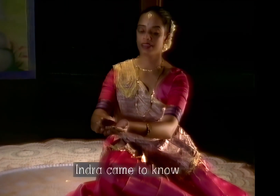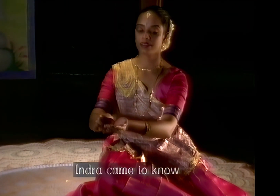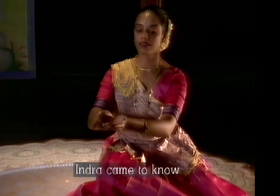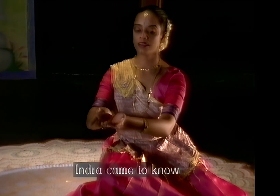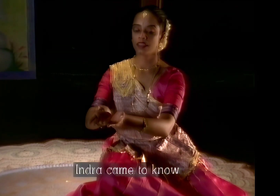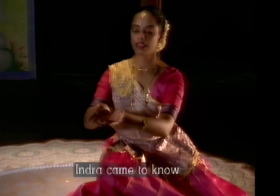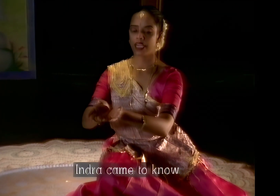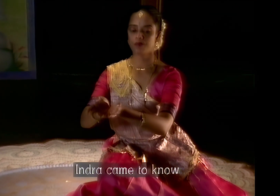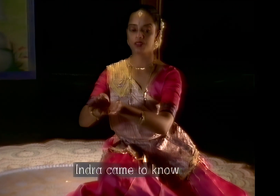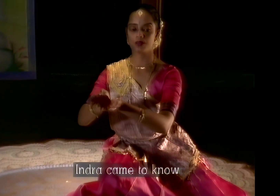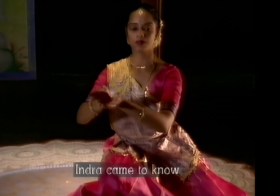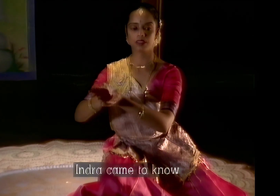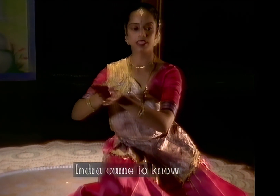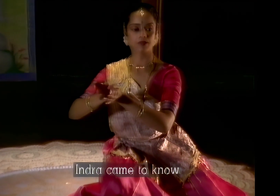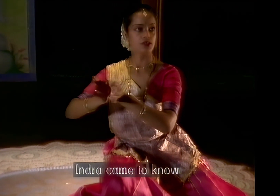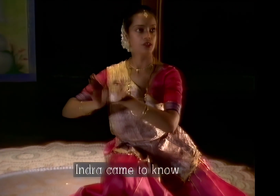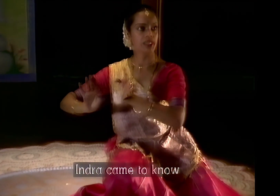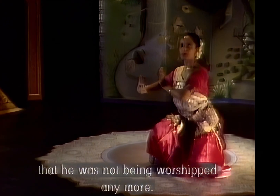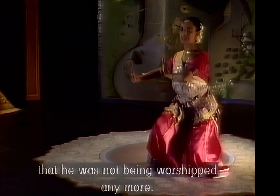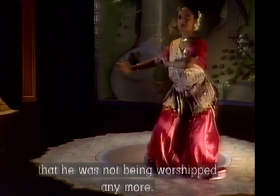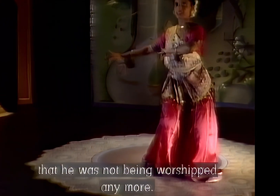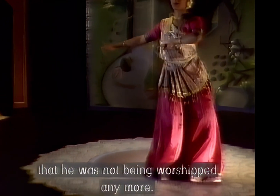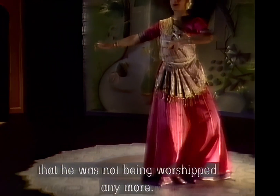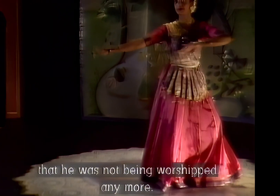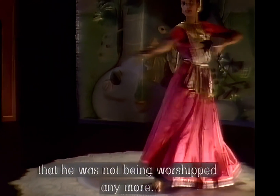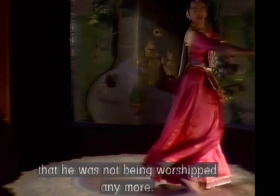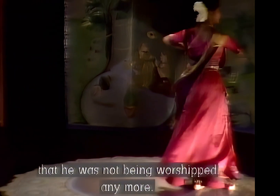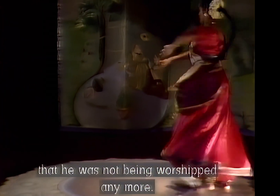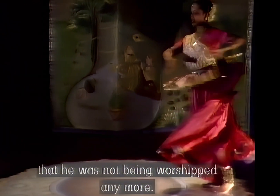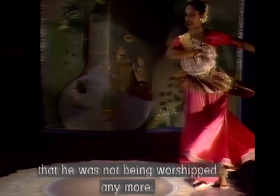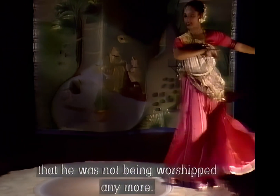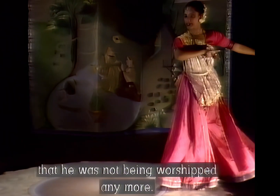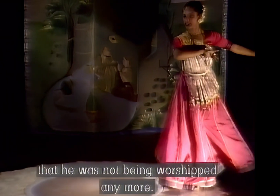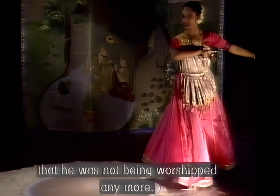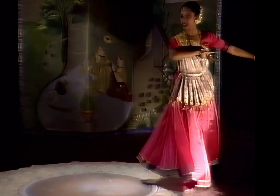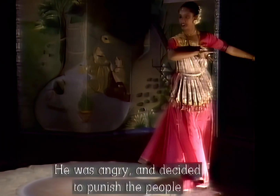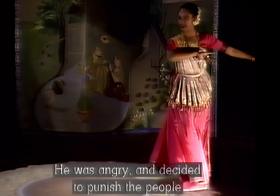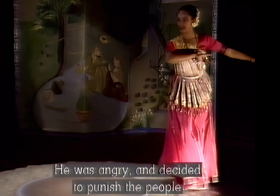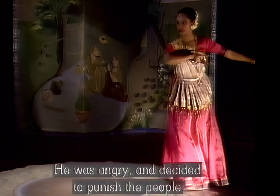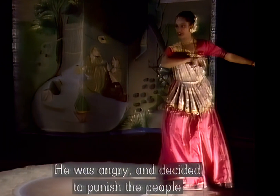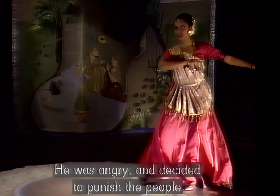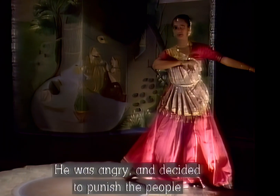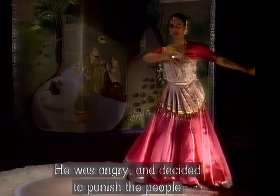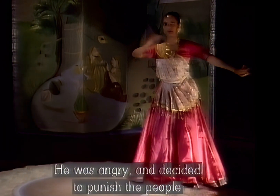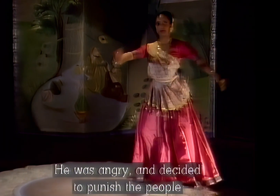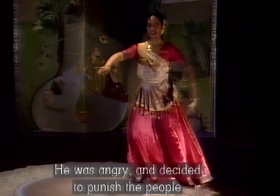Indra came to know that he was not being worshipped anymore. He was angry. He decided to punish the people by